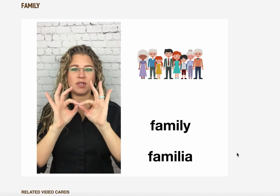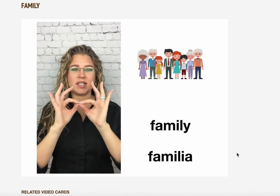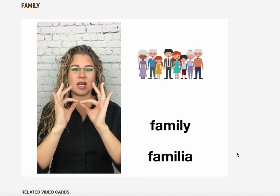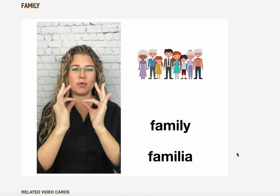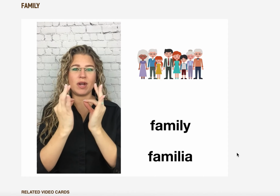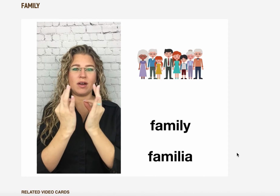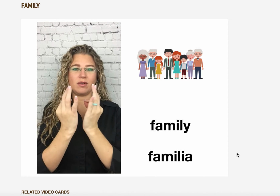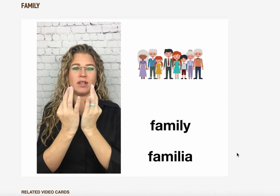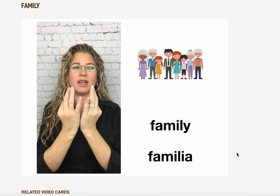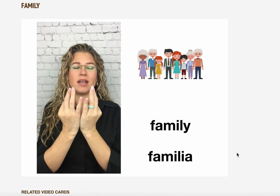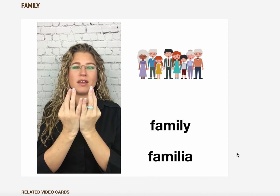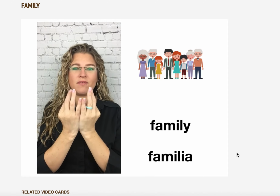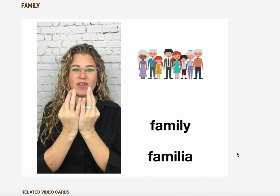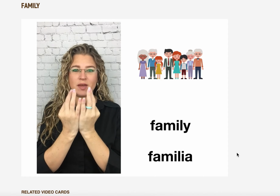to come around family.